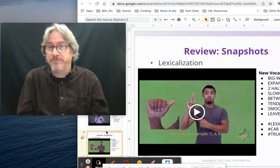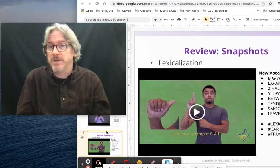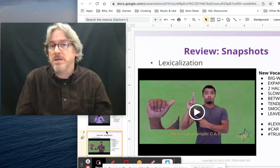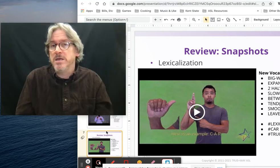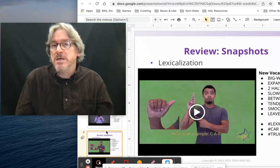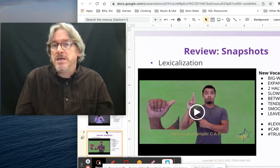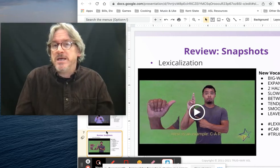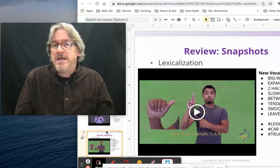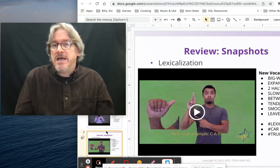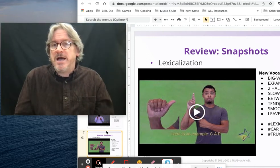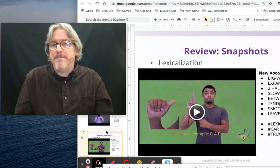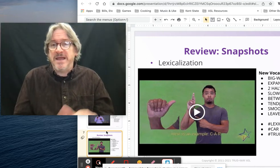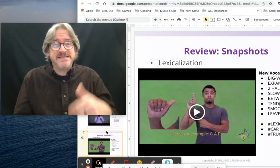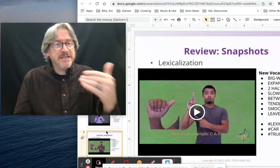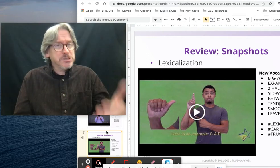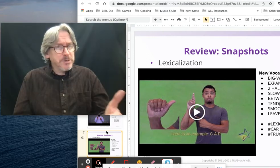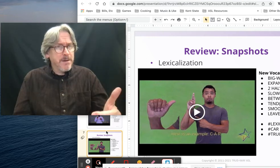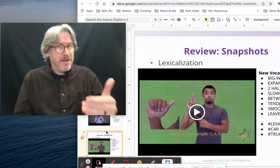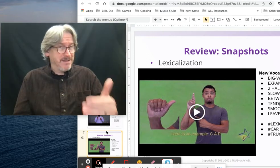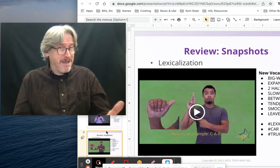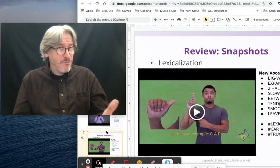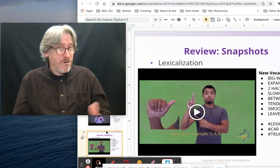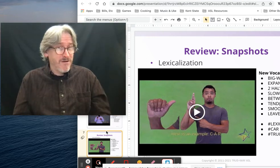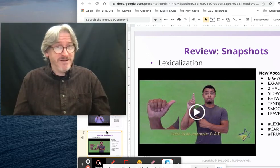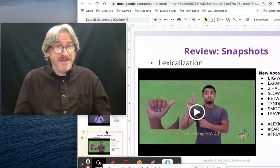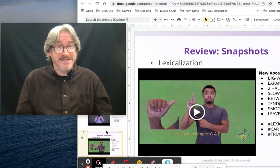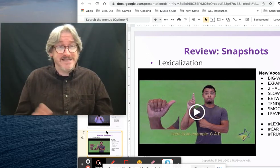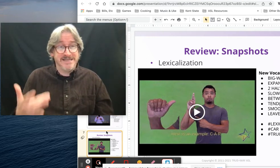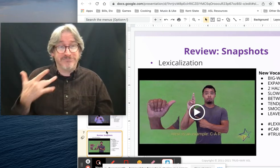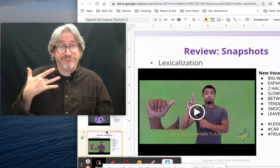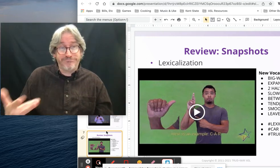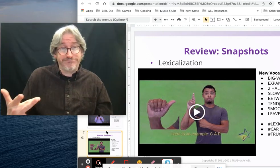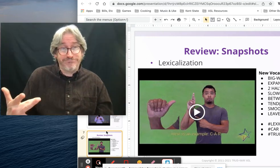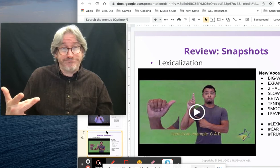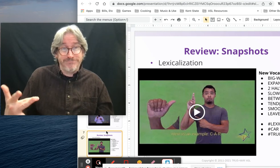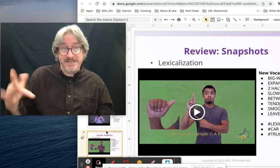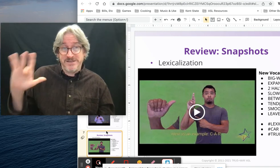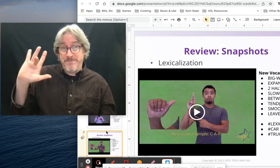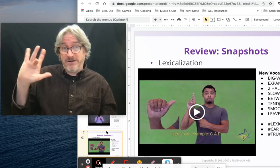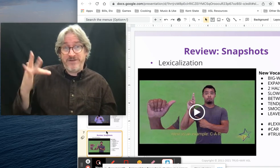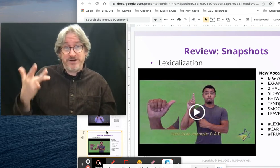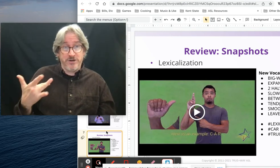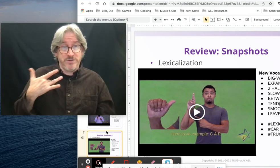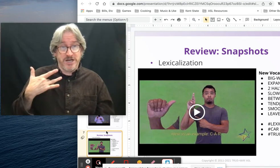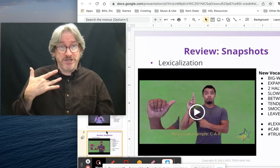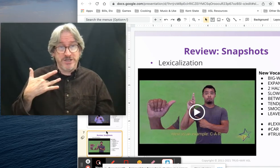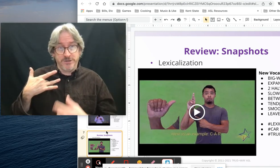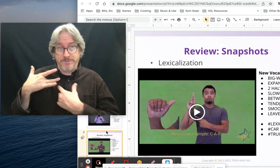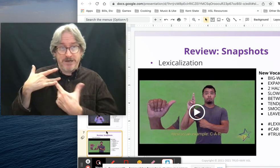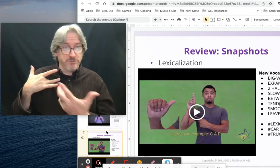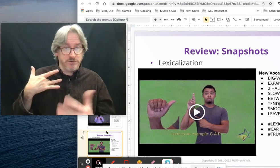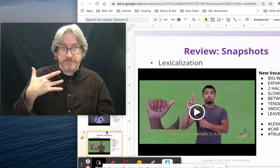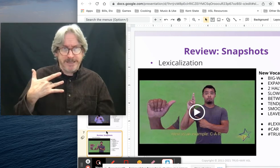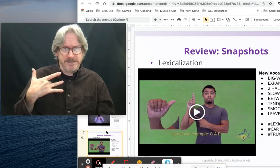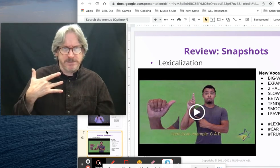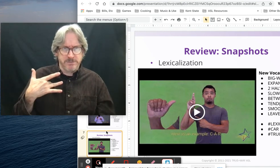people. And a sign that's going to come up a lot more often is this. It's the middle finger. You touch it to your